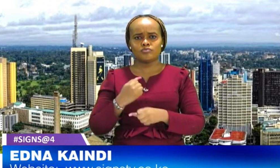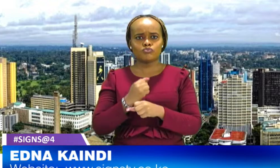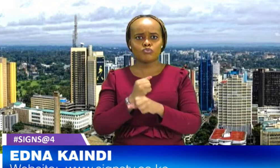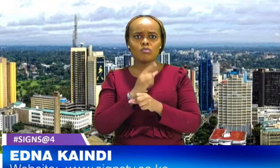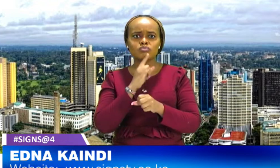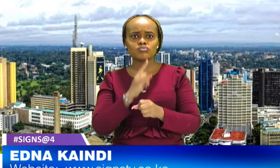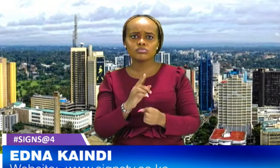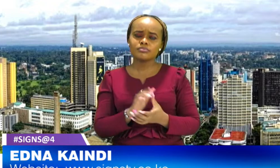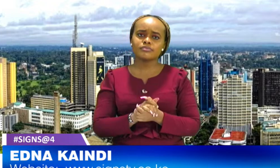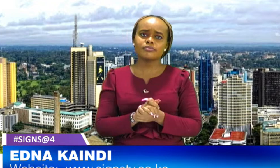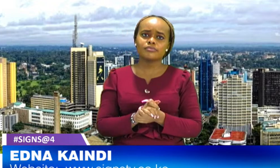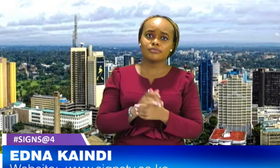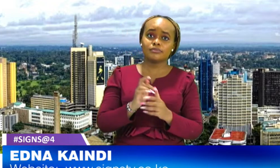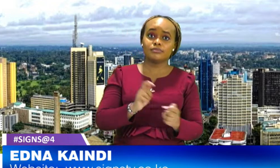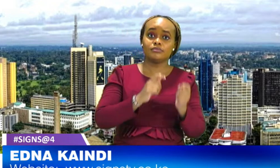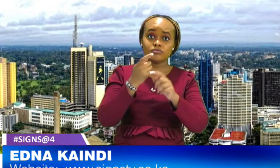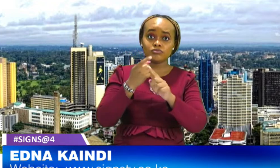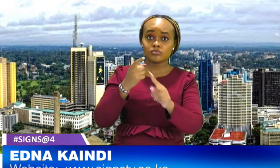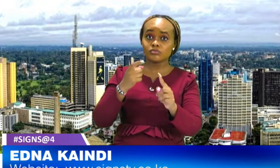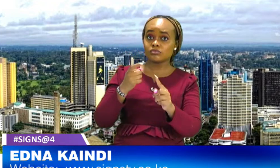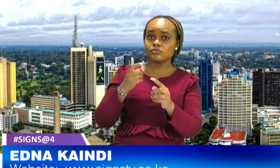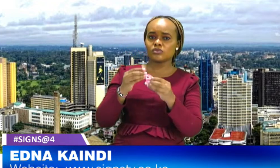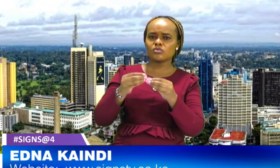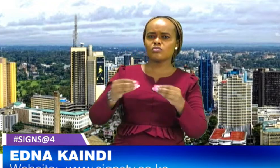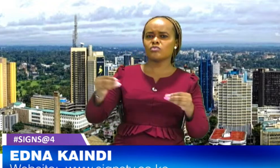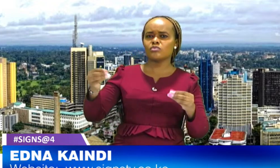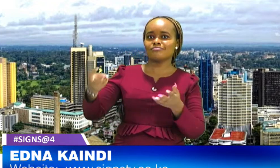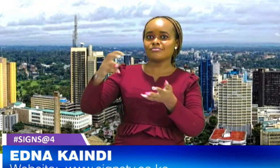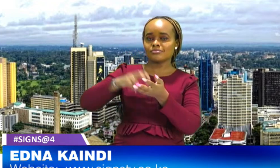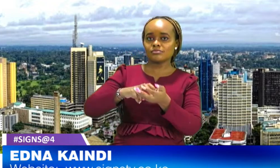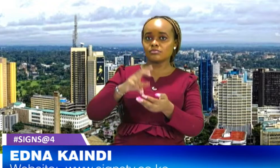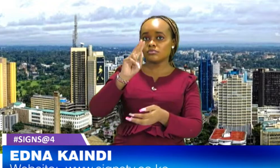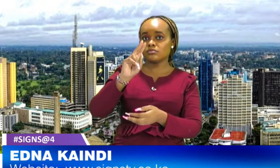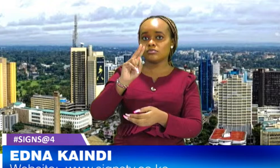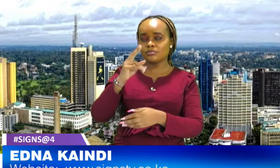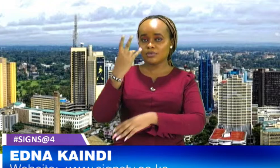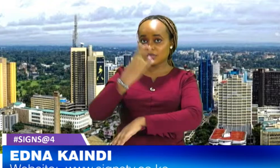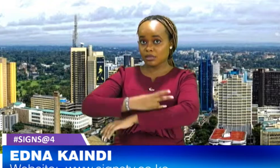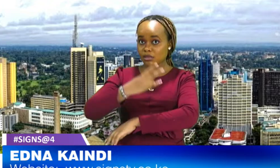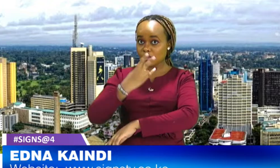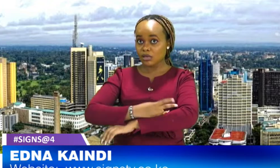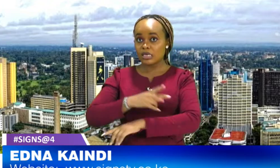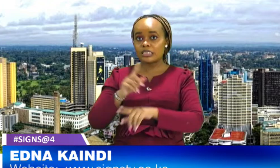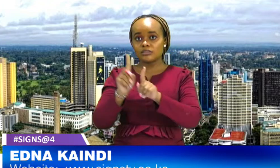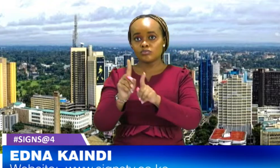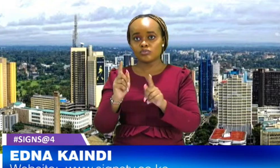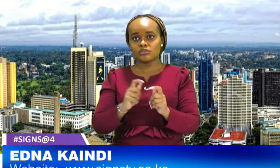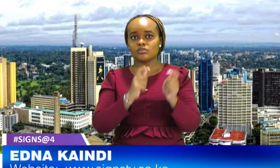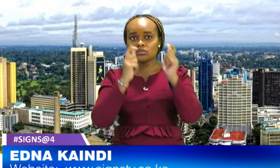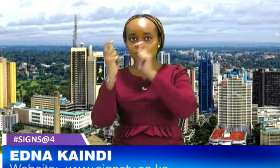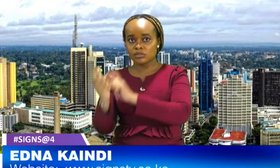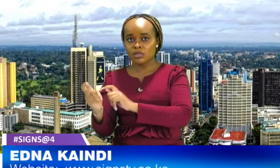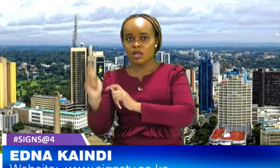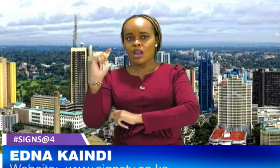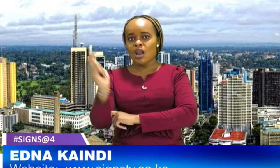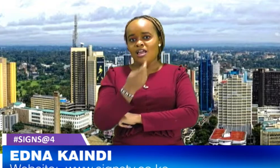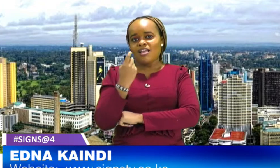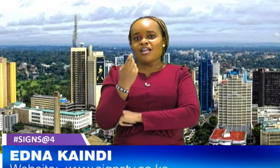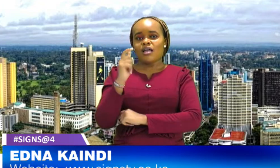notice dated the 26th of January 2024 to ensure a seamless transition